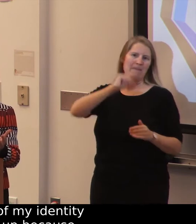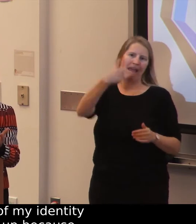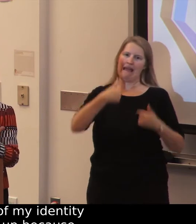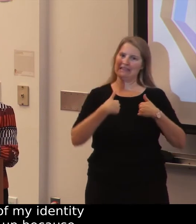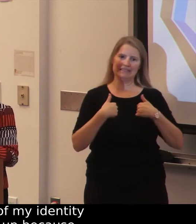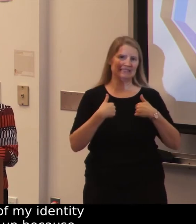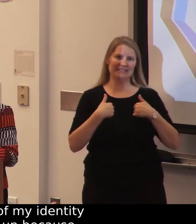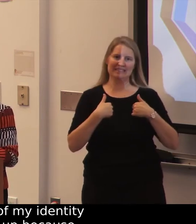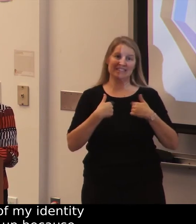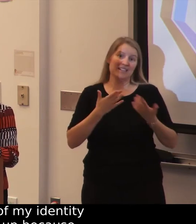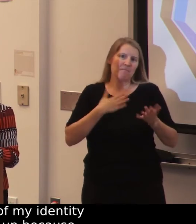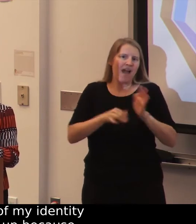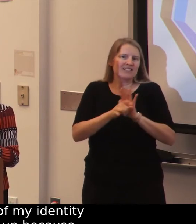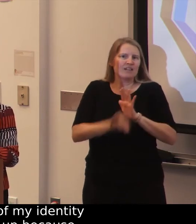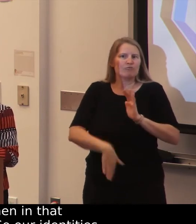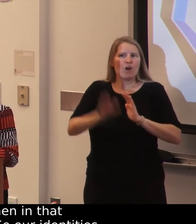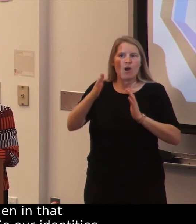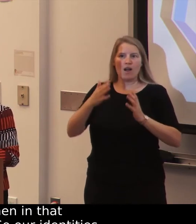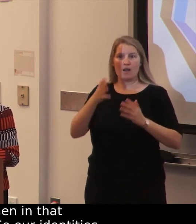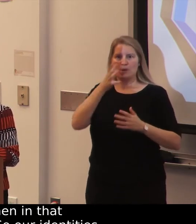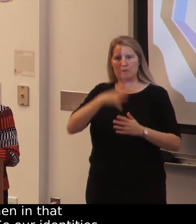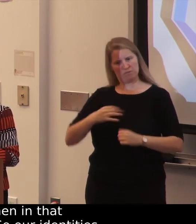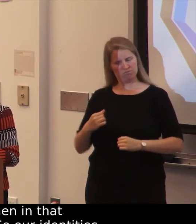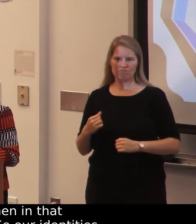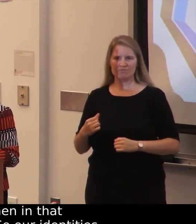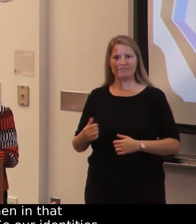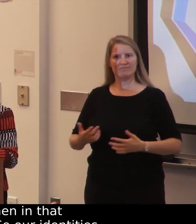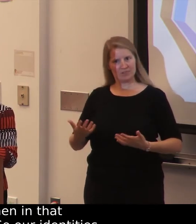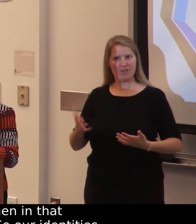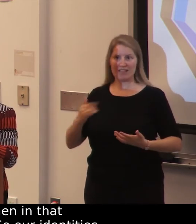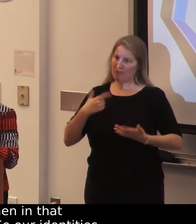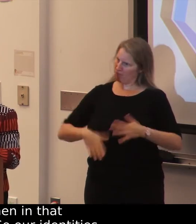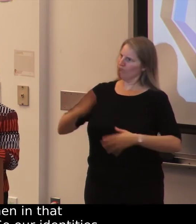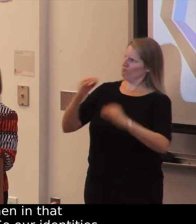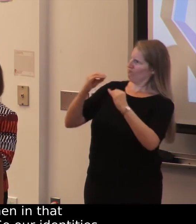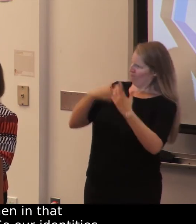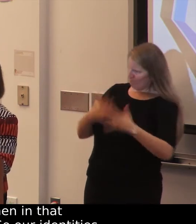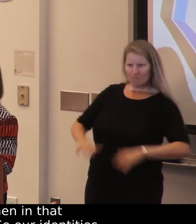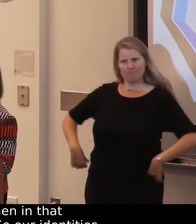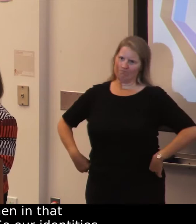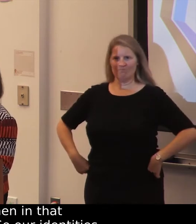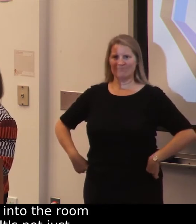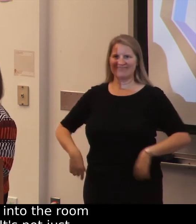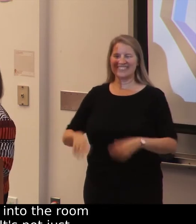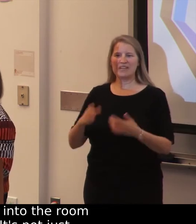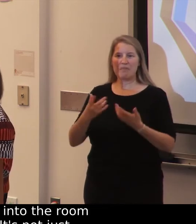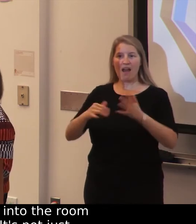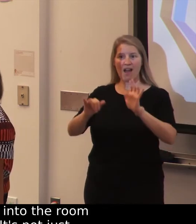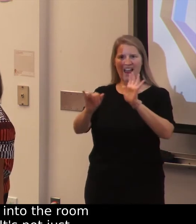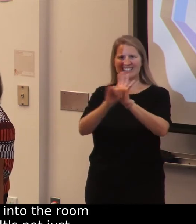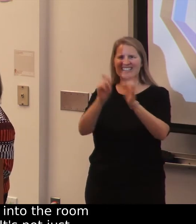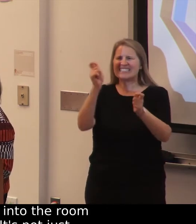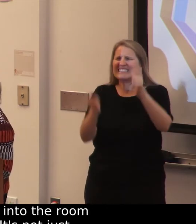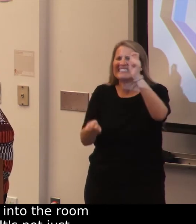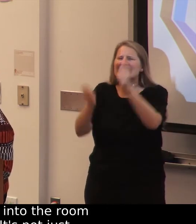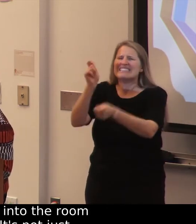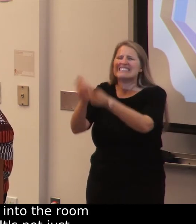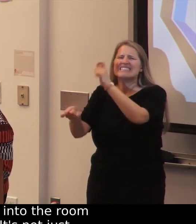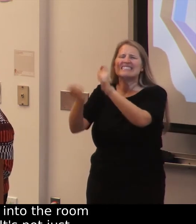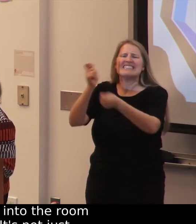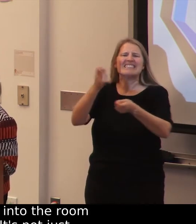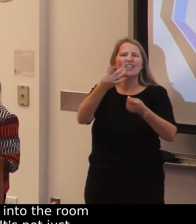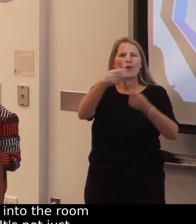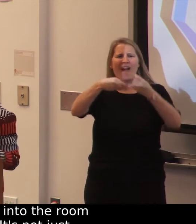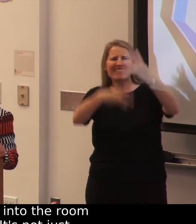identity as I grew up, because that's what females were then at that generation. So our identities are ever-changing. We bring many into the room with